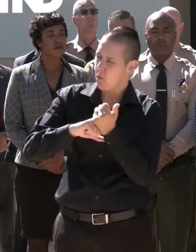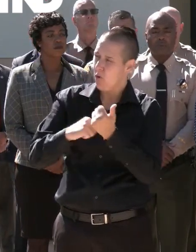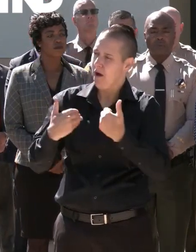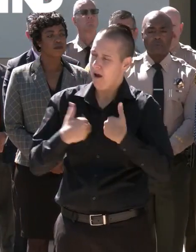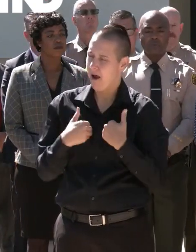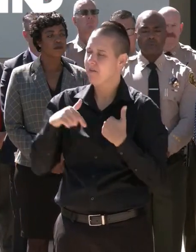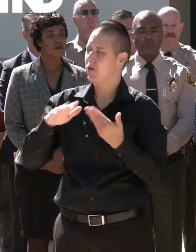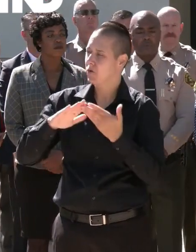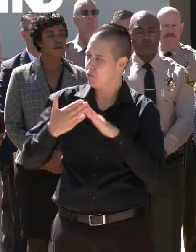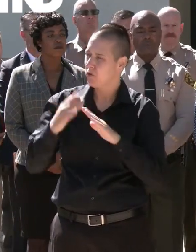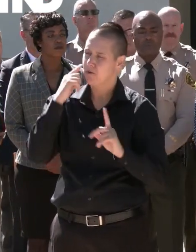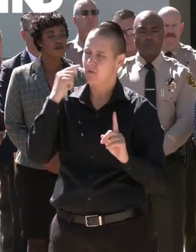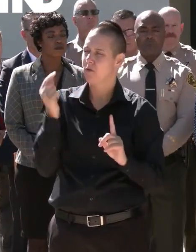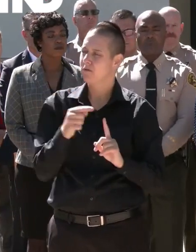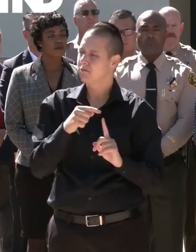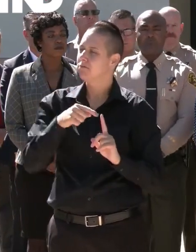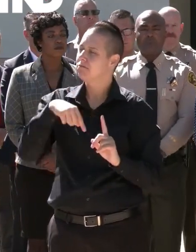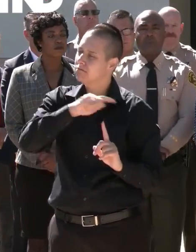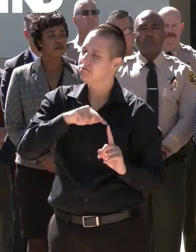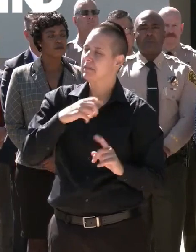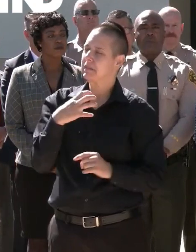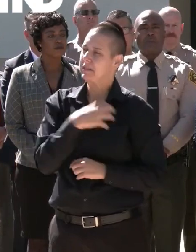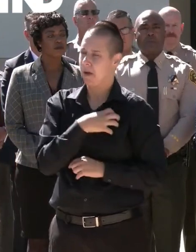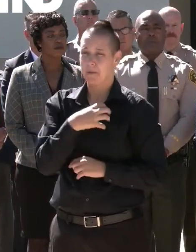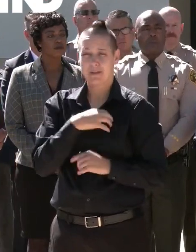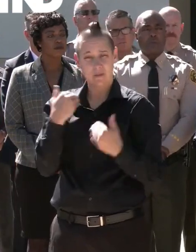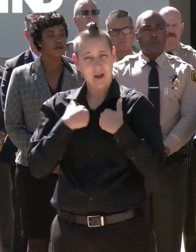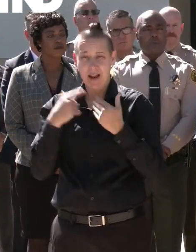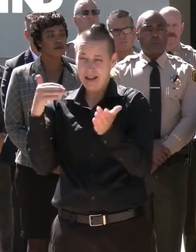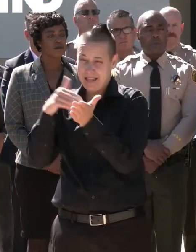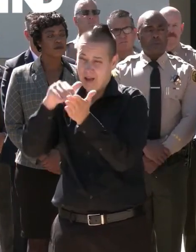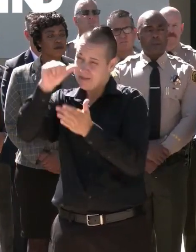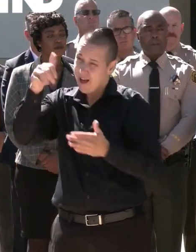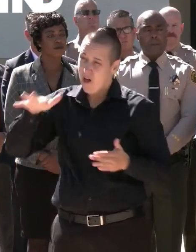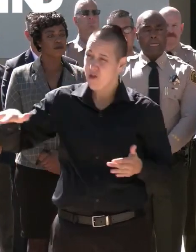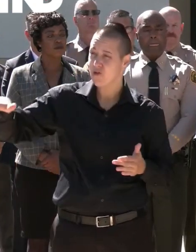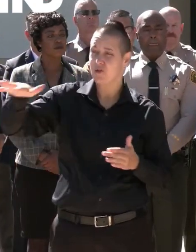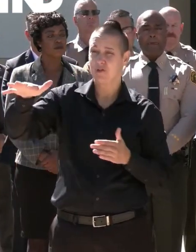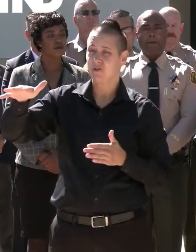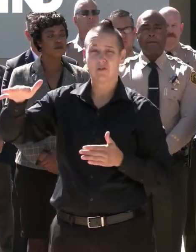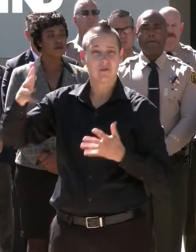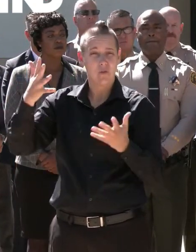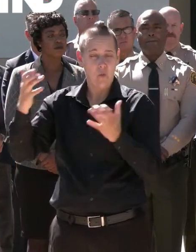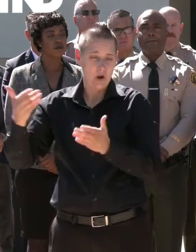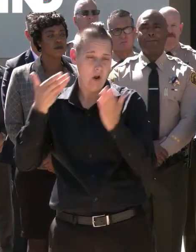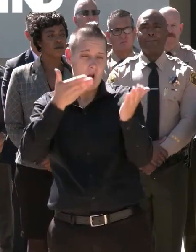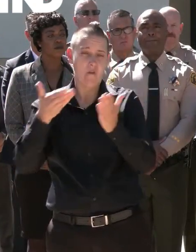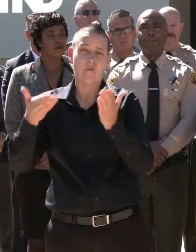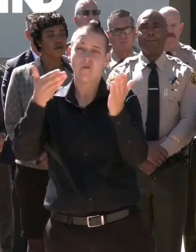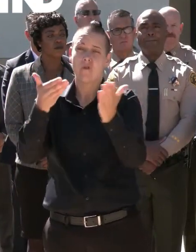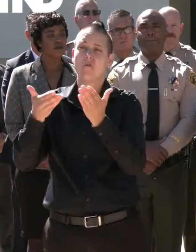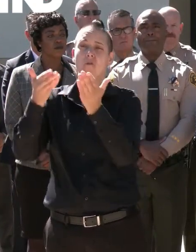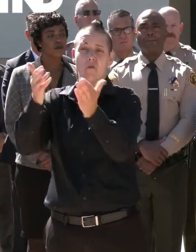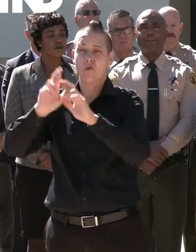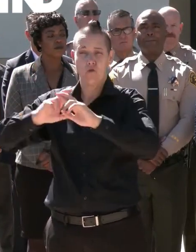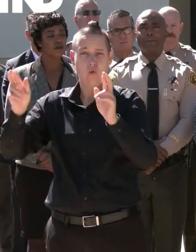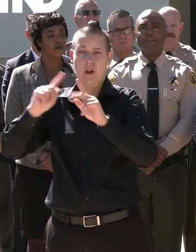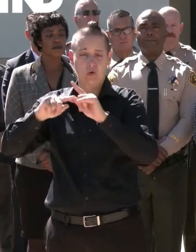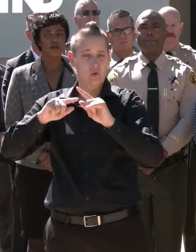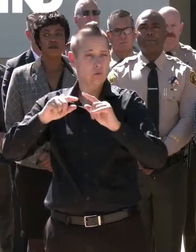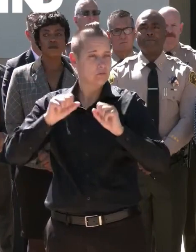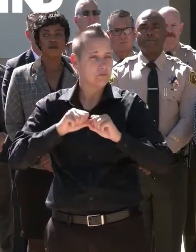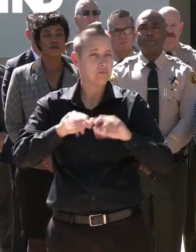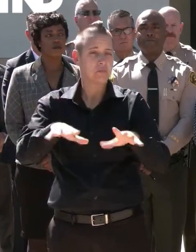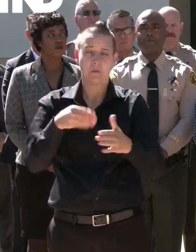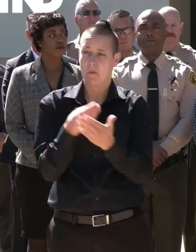in our community for our deputies. And we had thousands other coming in and in reserve, ready to roll that out if we